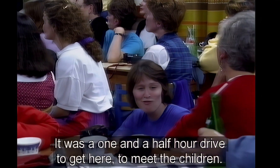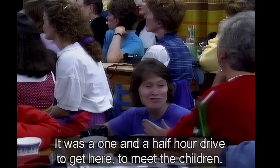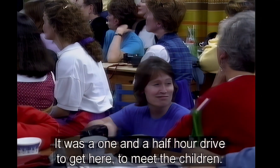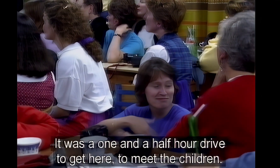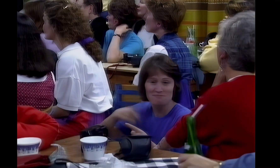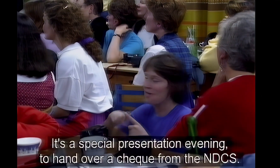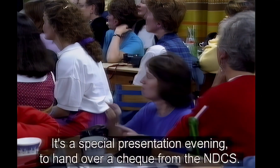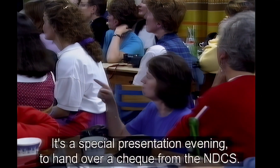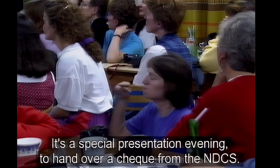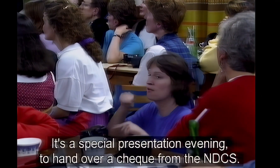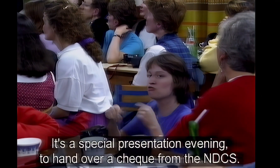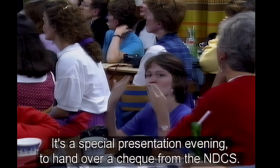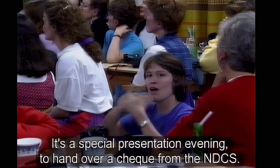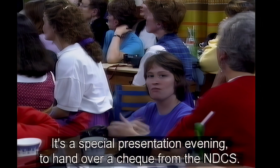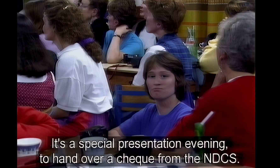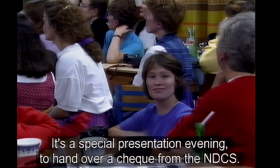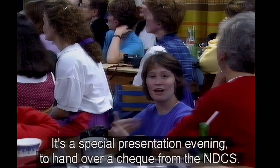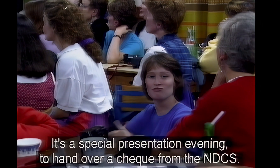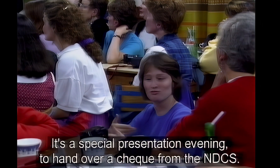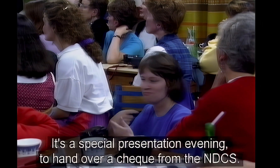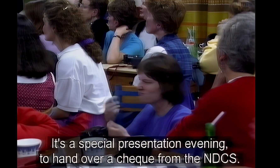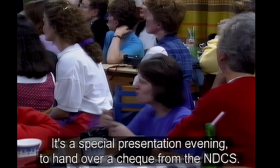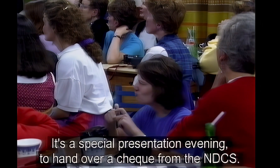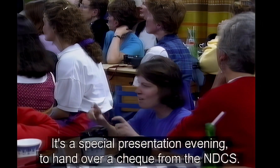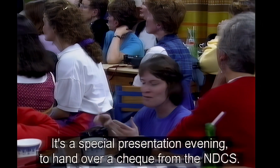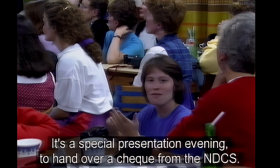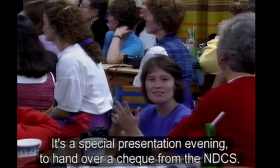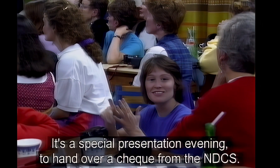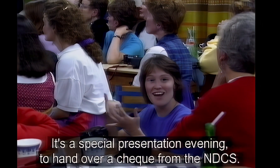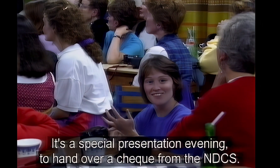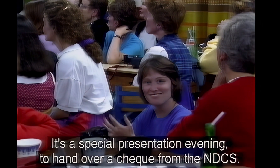Tonight, we're having a special presentation evening to hand over a cheque from the NDCS.